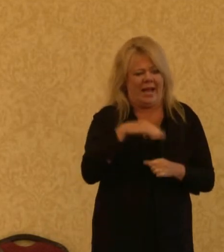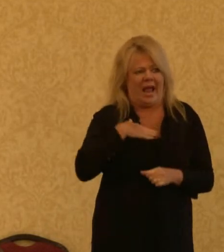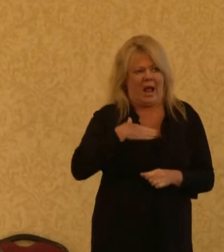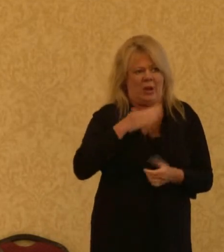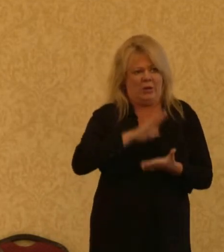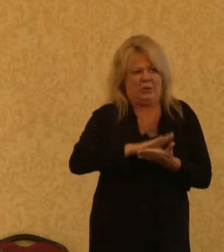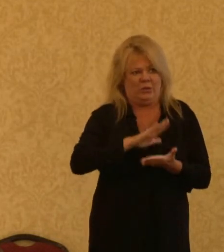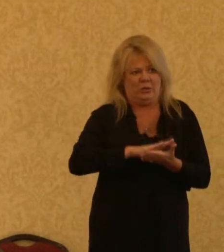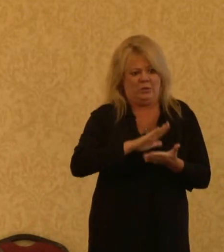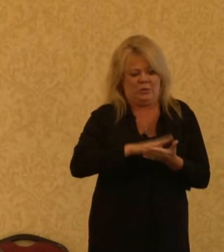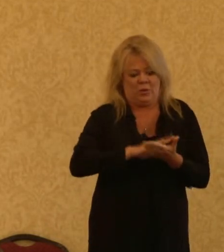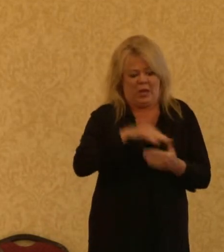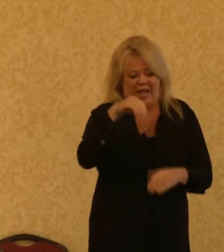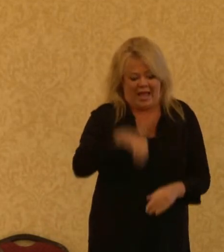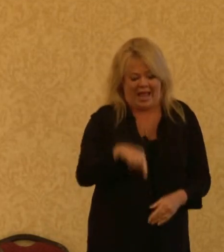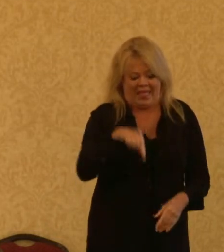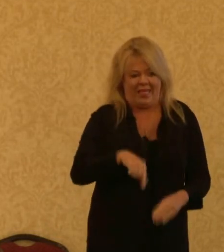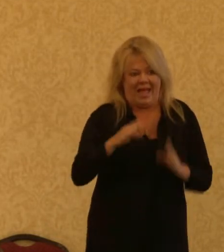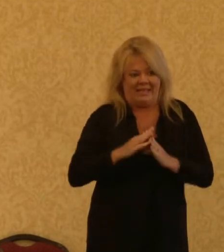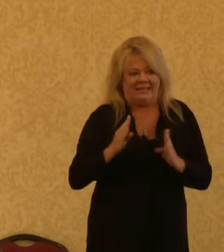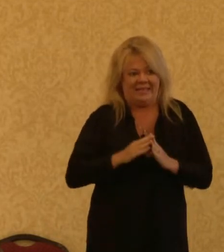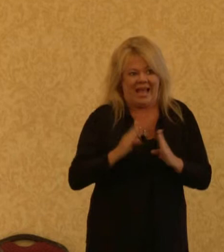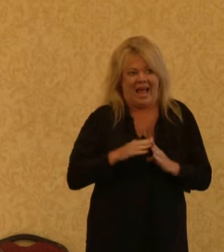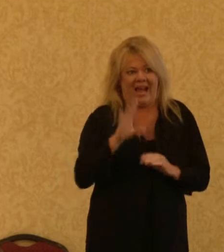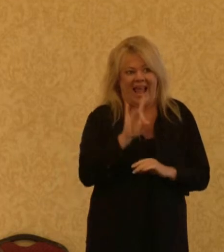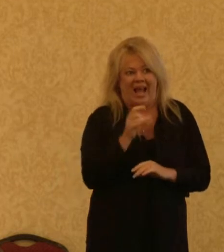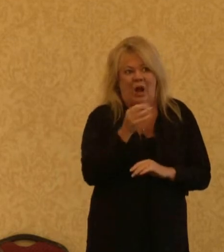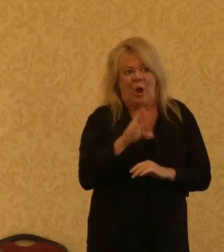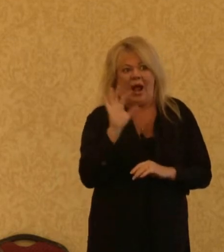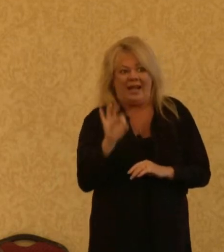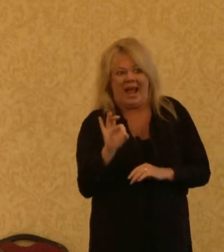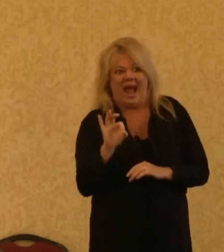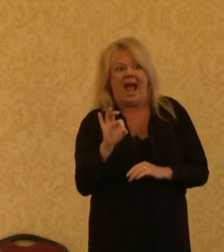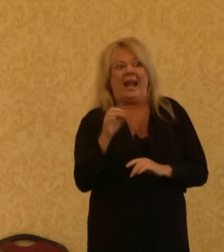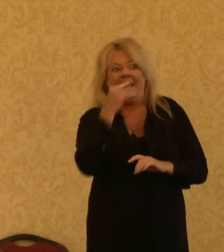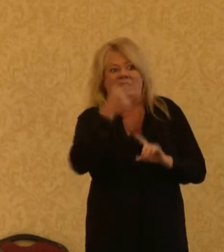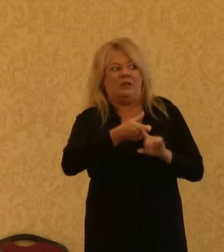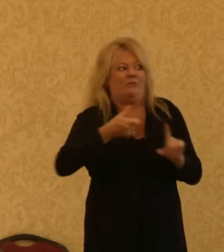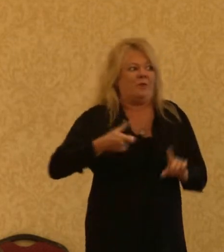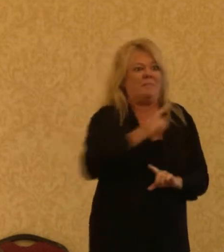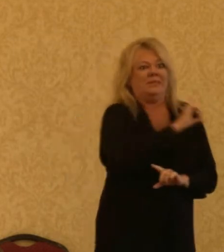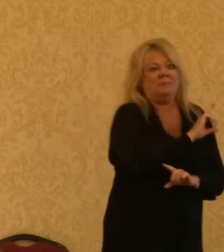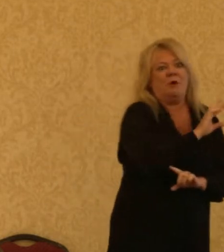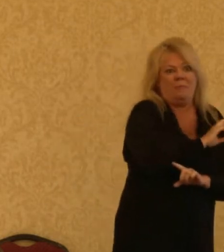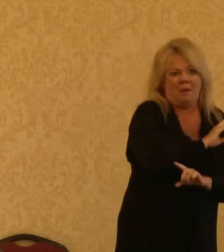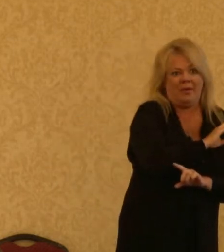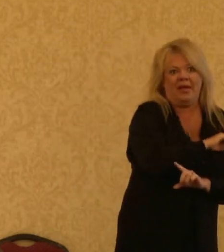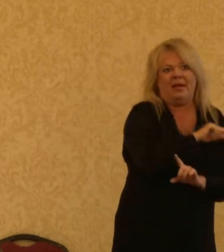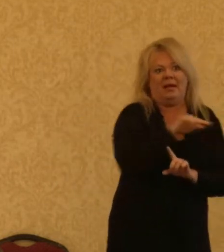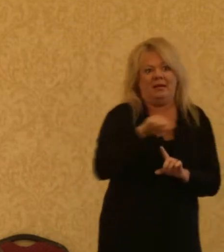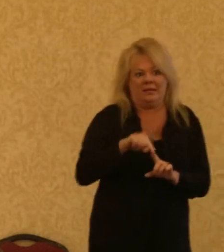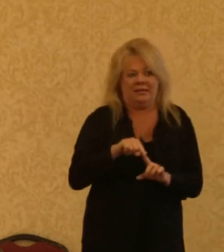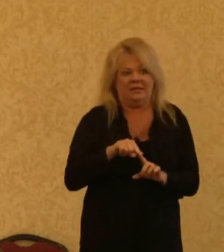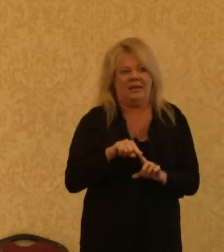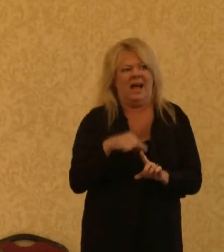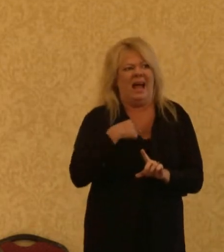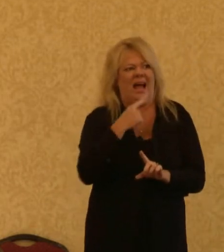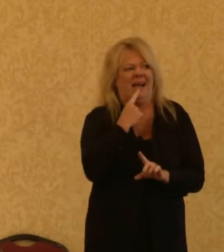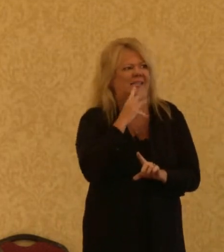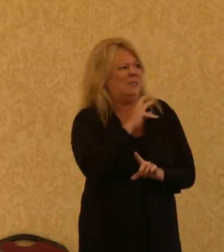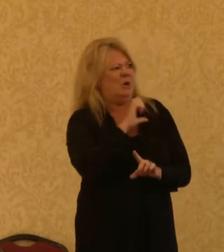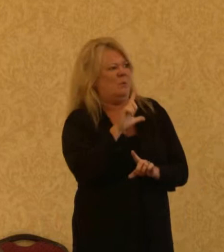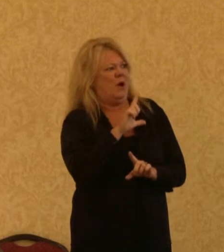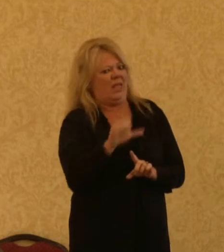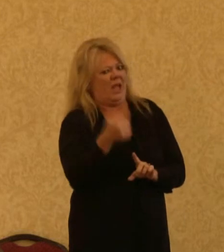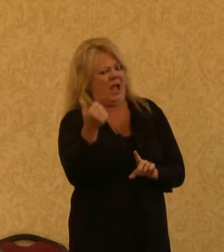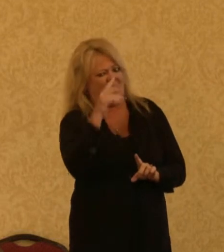kids from that town in the Dominican Republic than we had from any neighborhood in Boston. And so I said, well, the